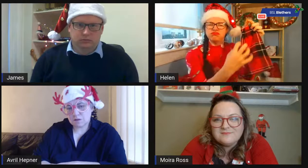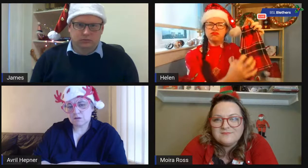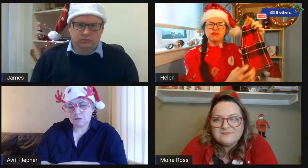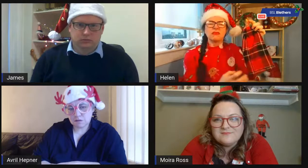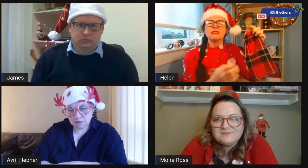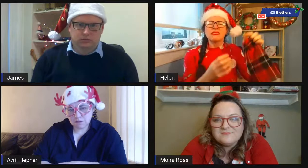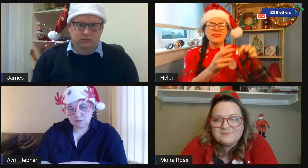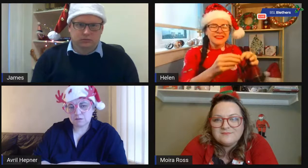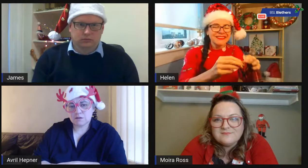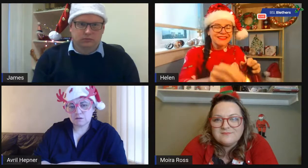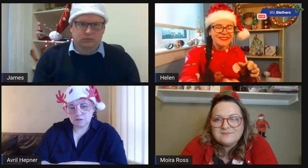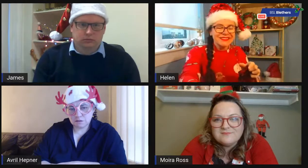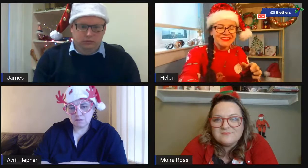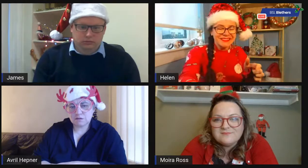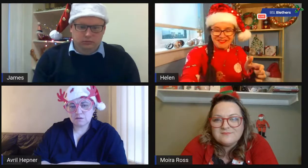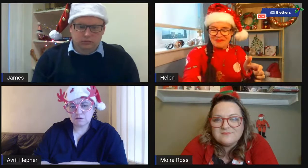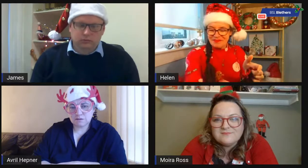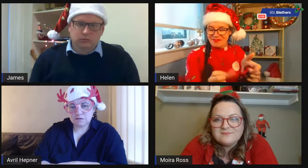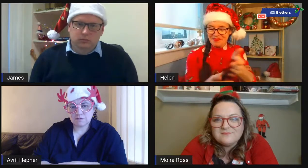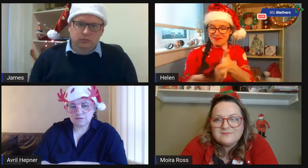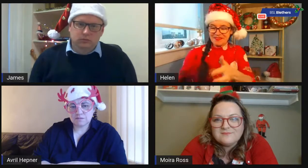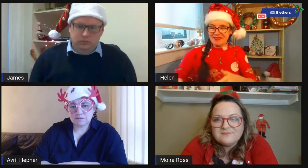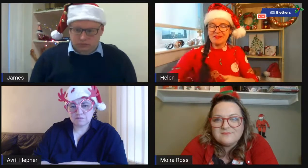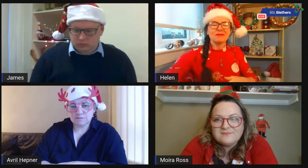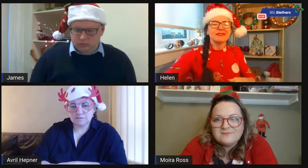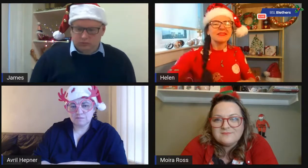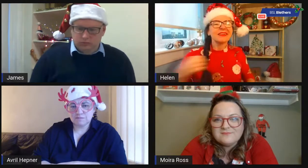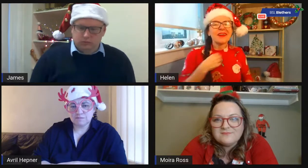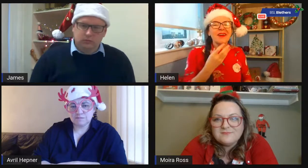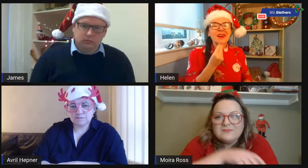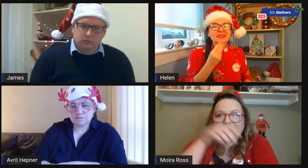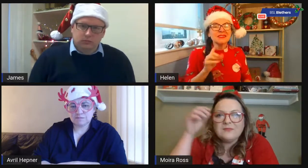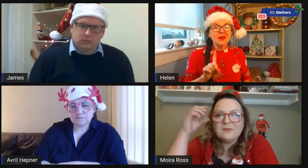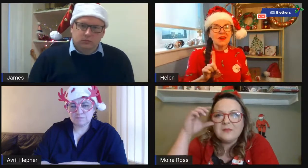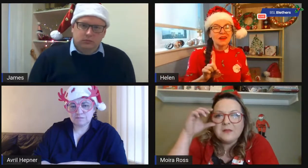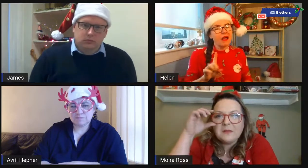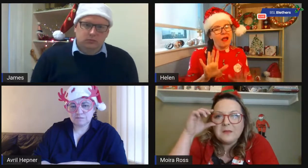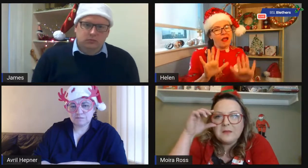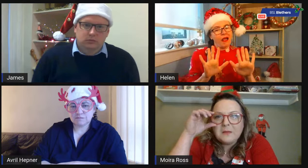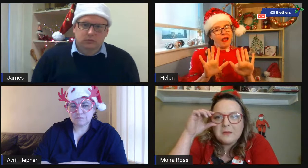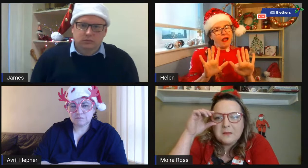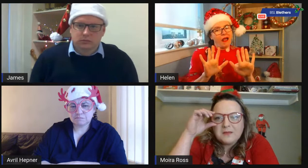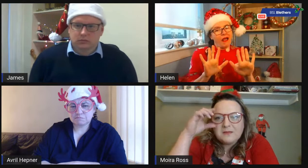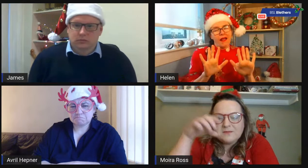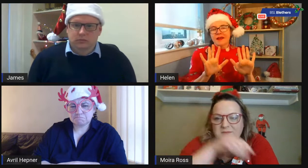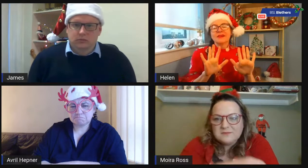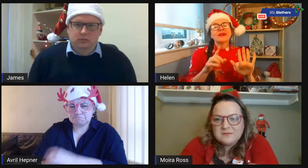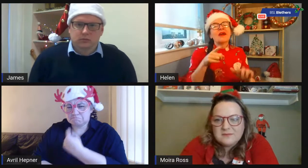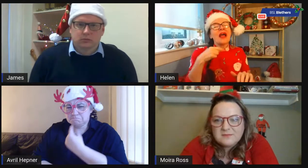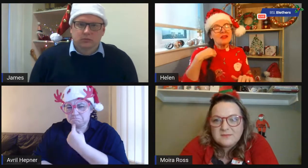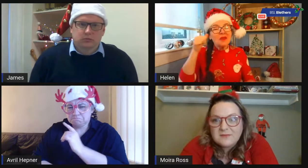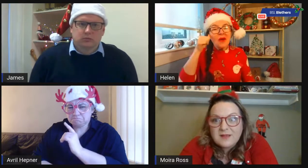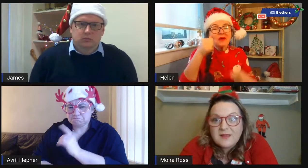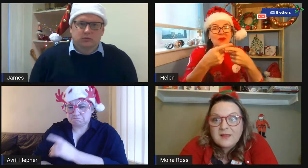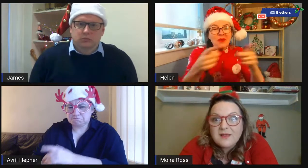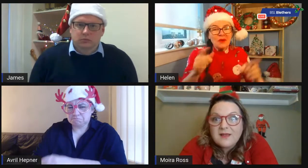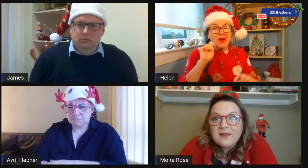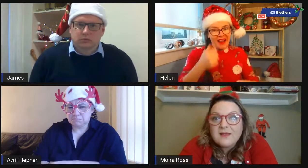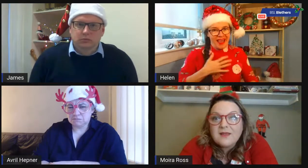or whatever you want all over this piece of material. And then you use it for...